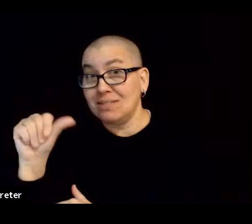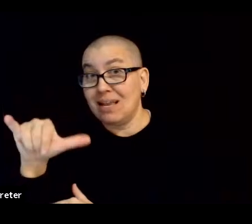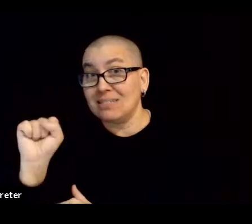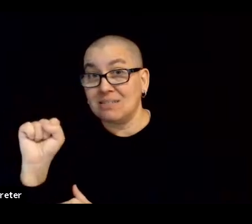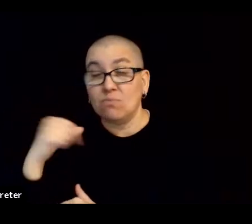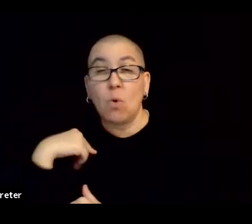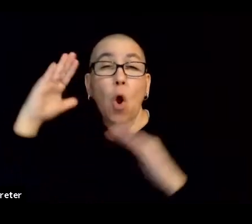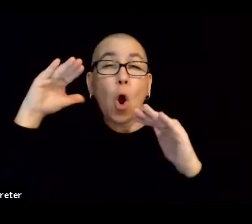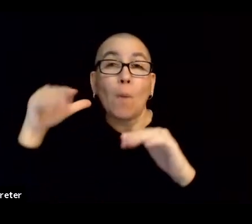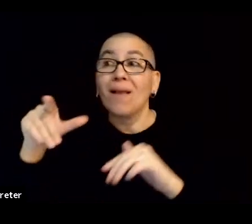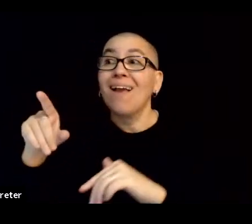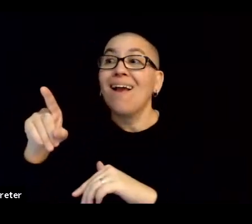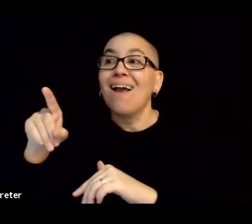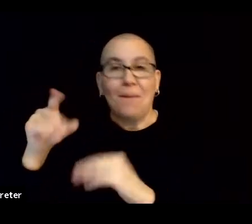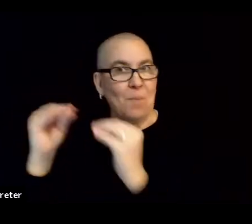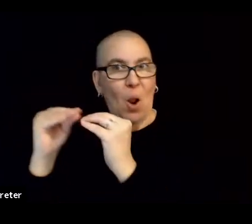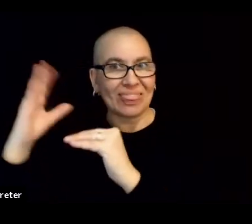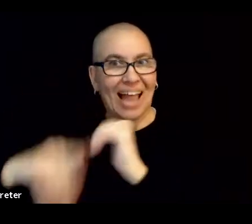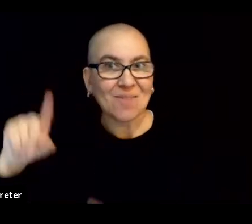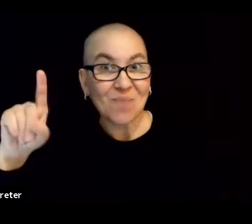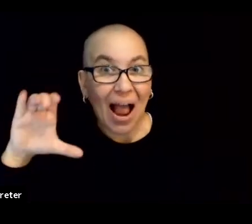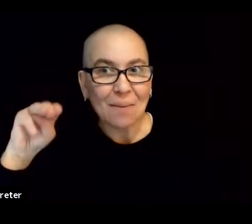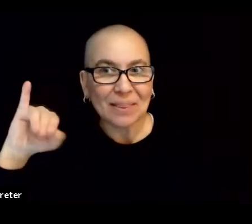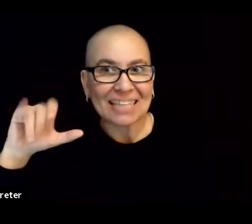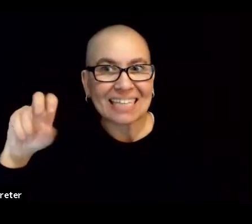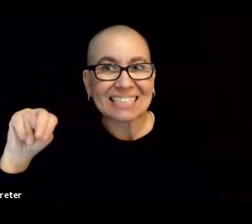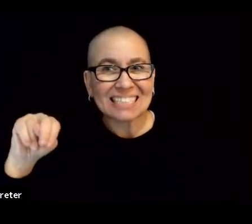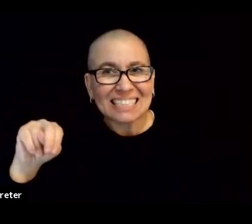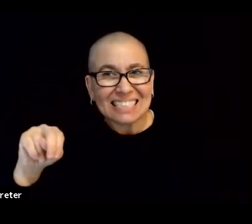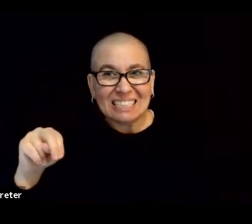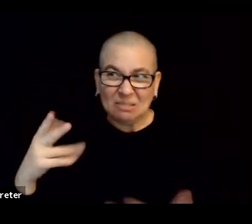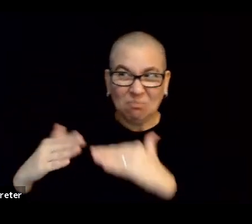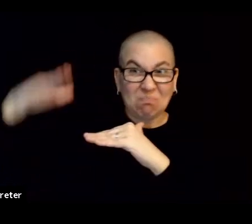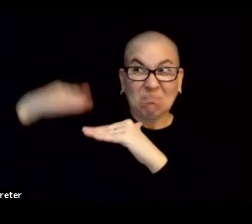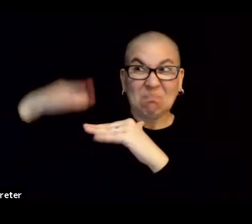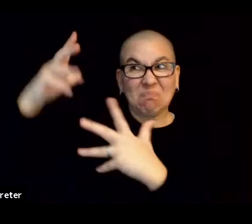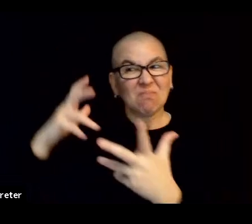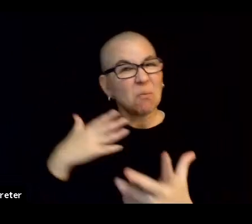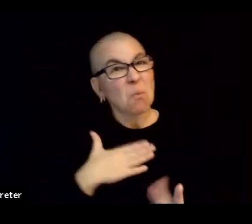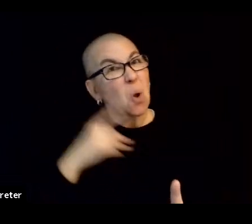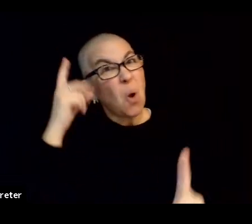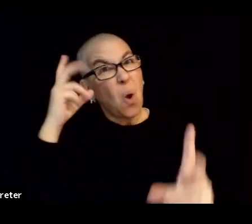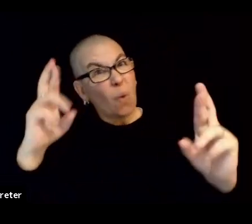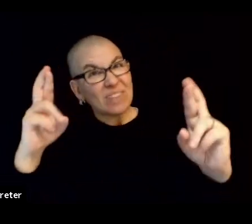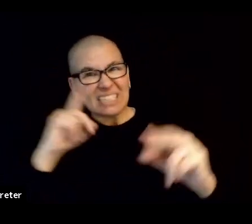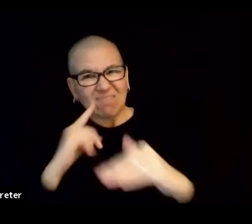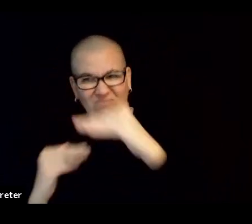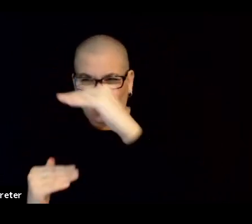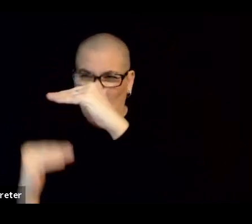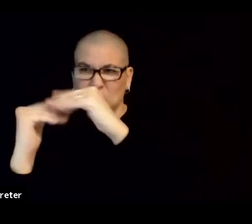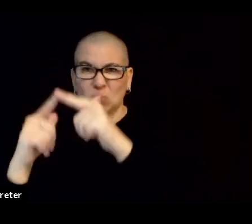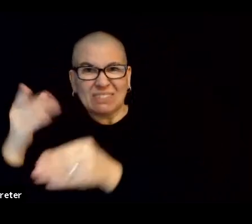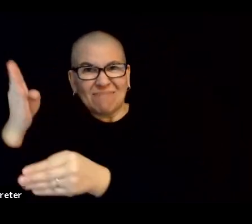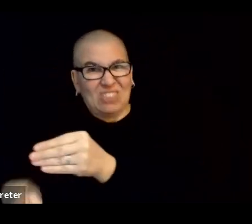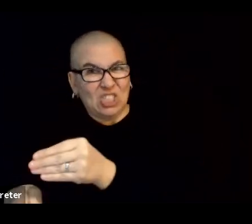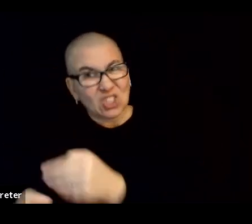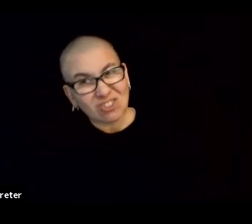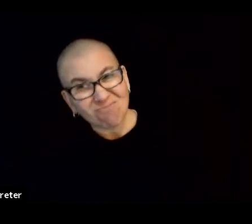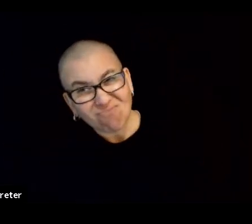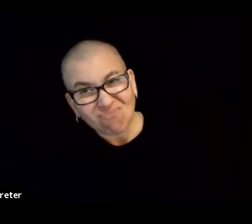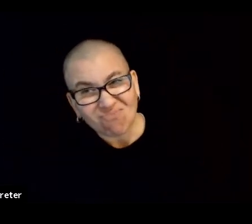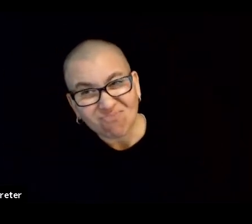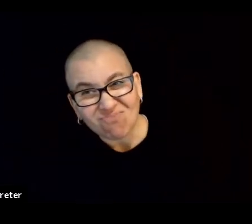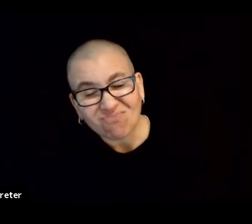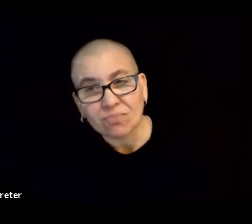doses is one step closer to us getting done with this. Governor, have you gotten any sort of indication from